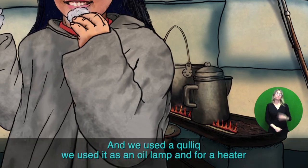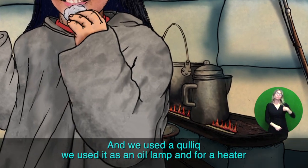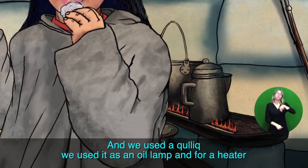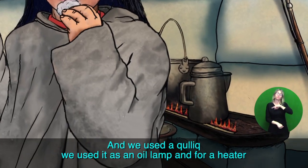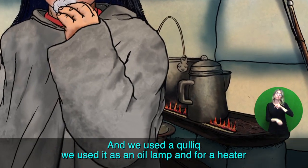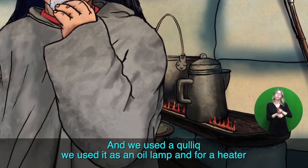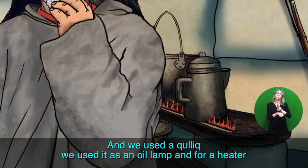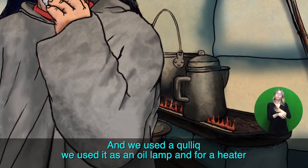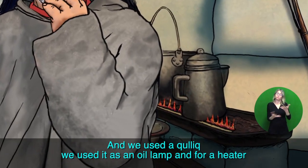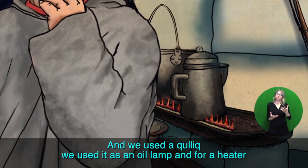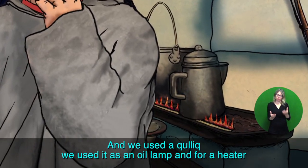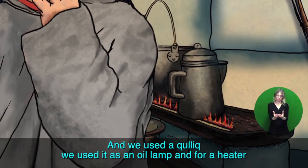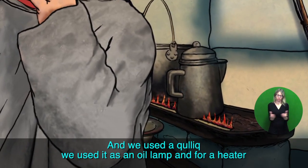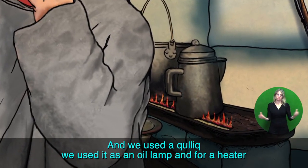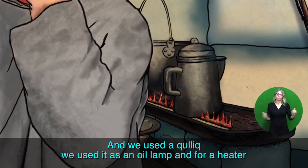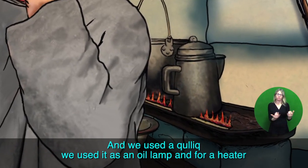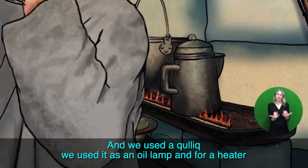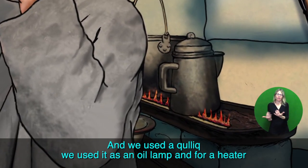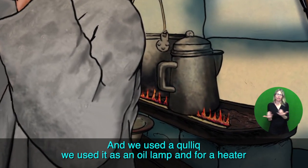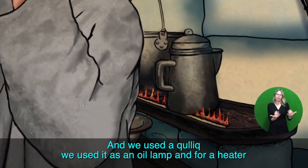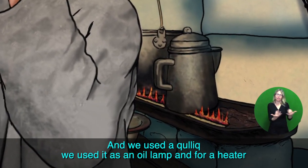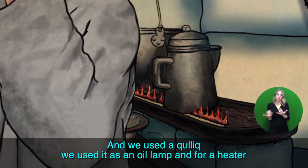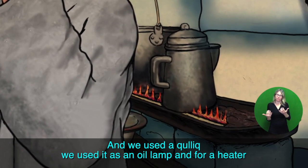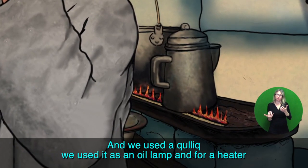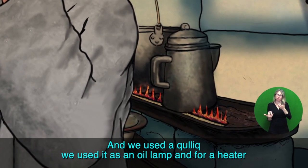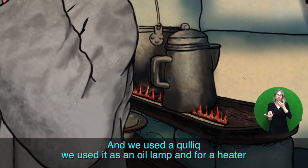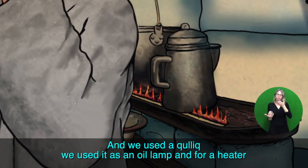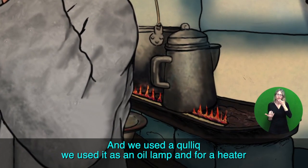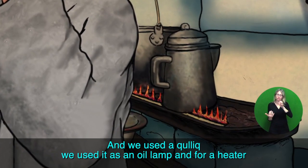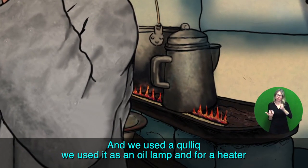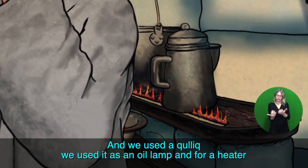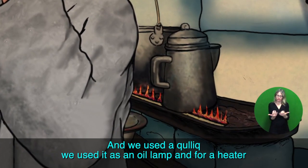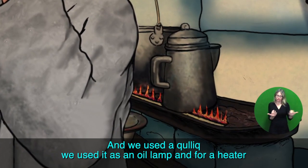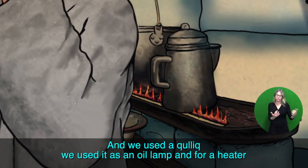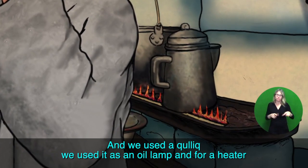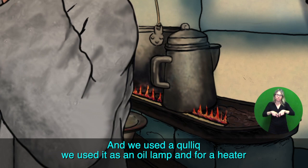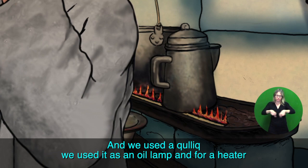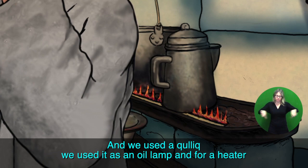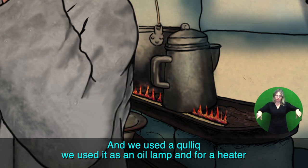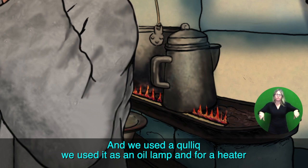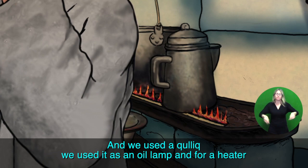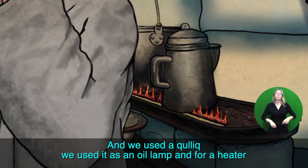and we use kulik, oil lamp. Oh, like whale oil?